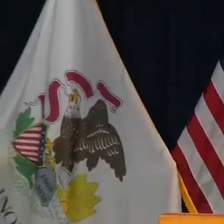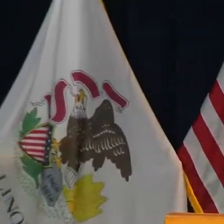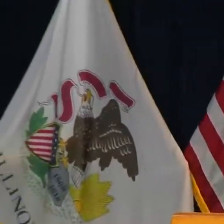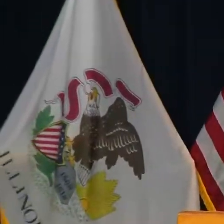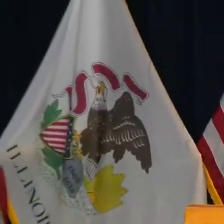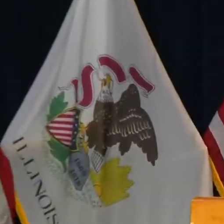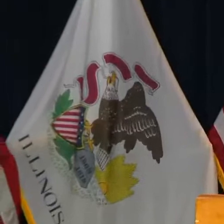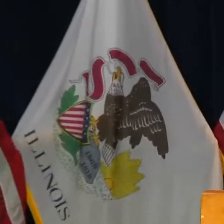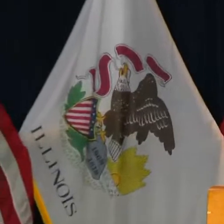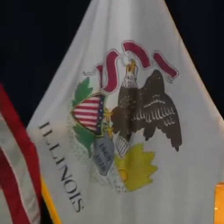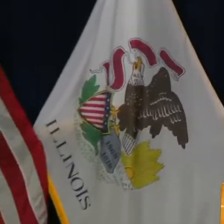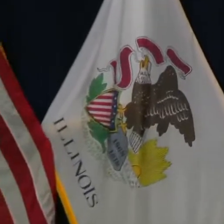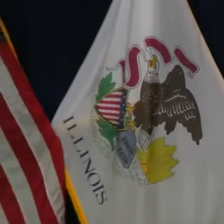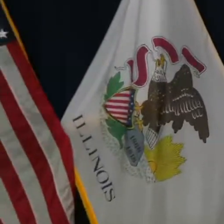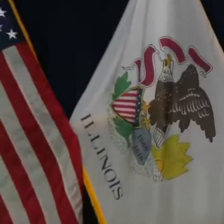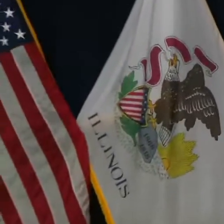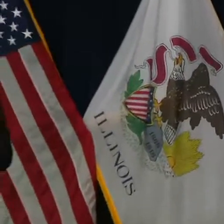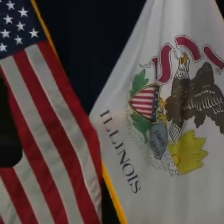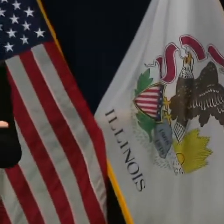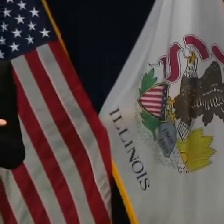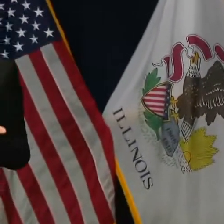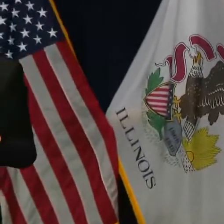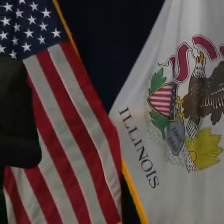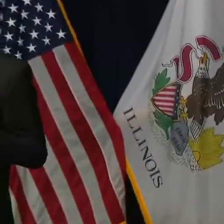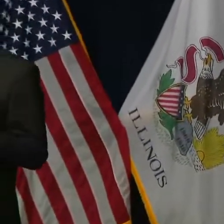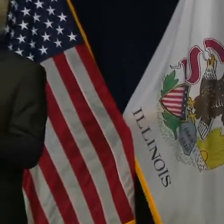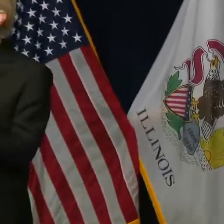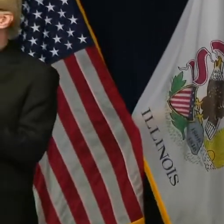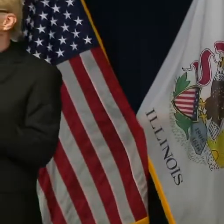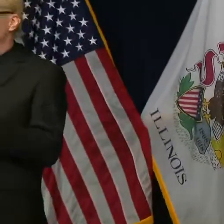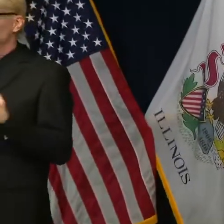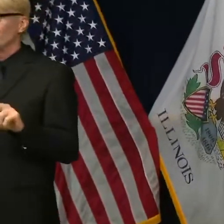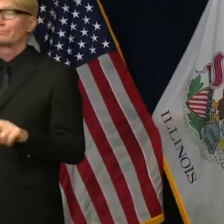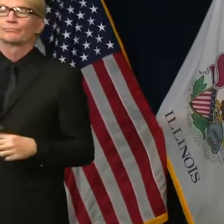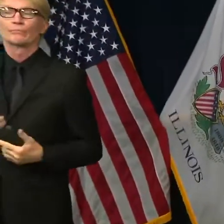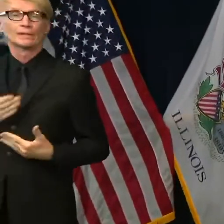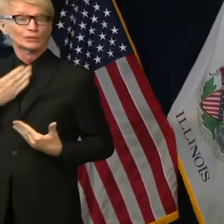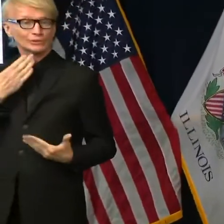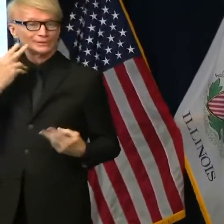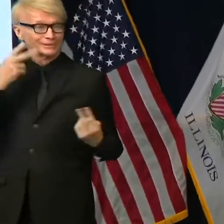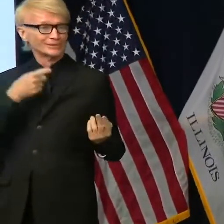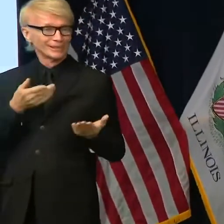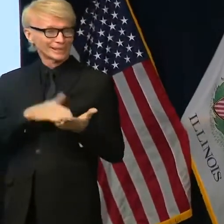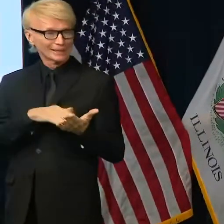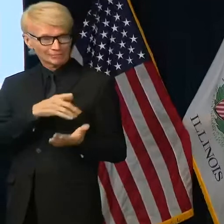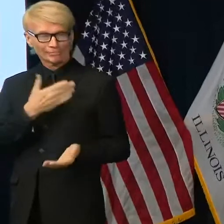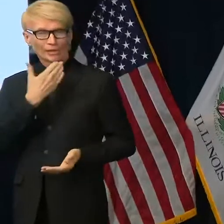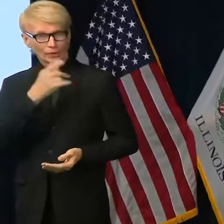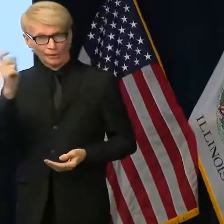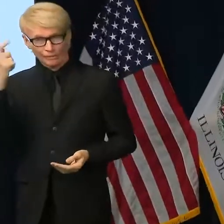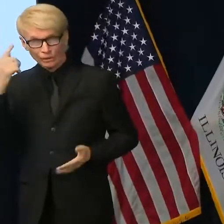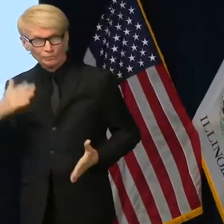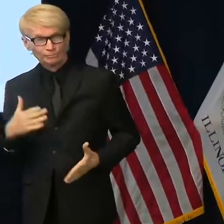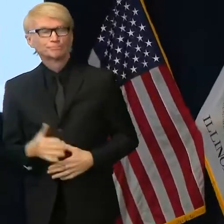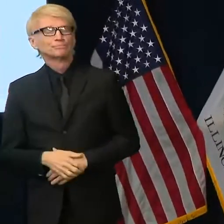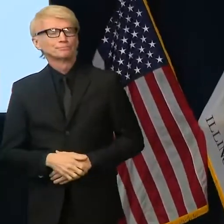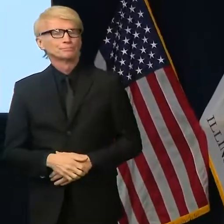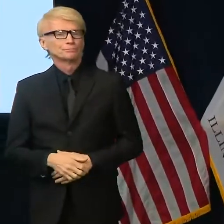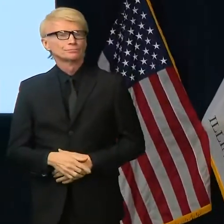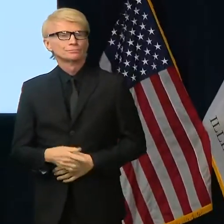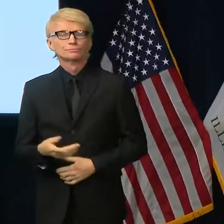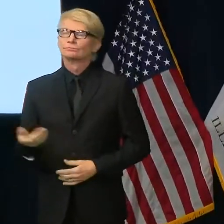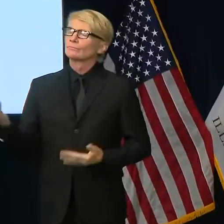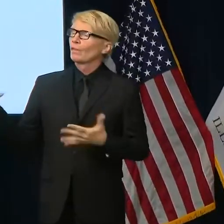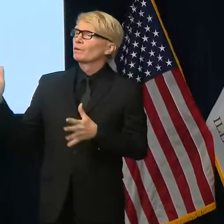Thank you very much, Doctor, and happy to take questions from members of the media. Good to see you again, Rick. Thank you, Governor. Given what we know